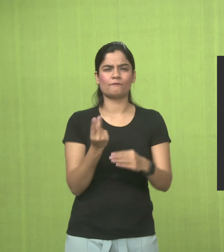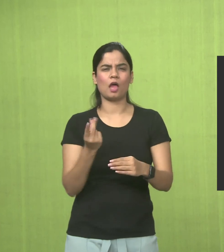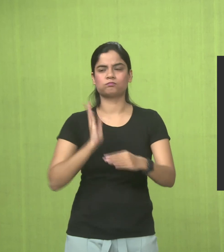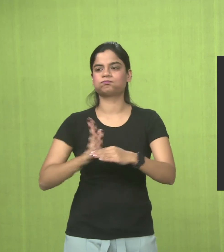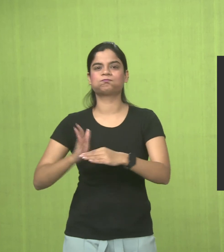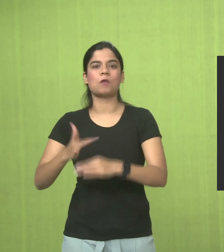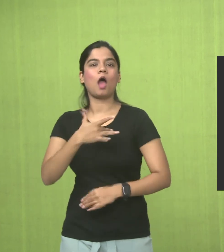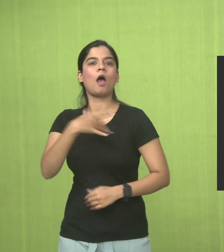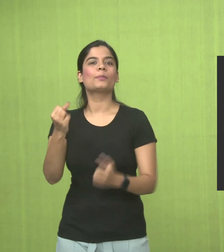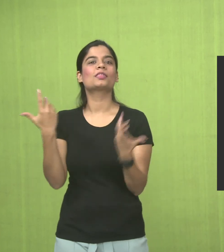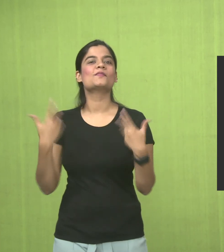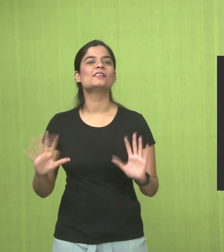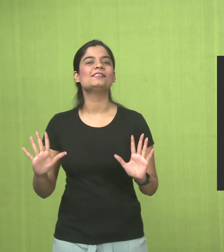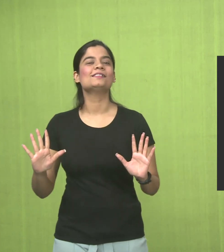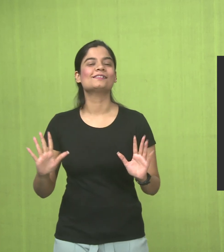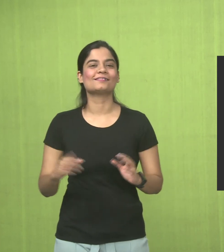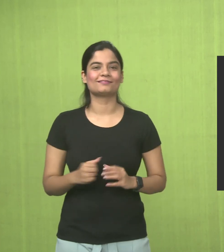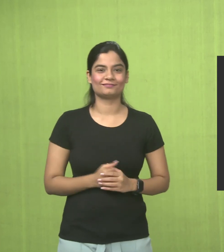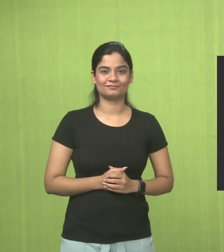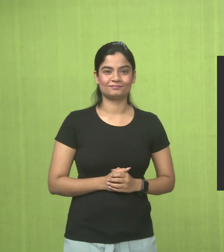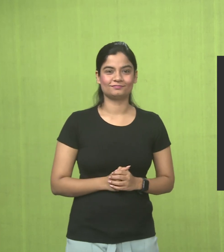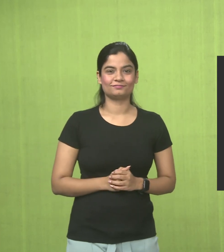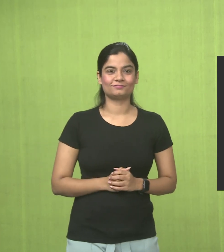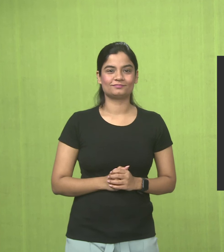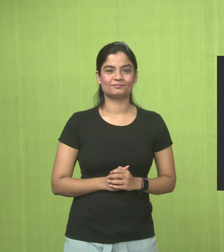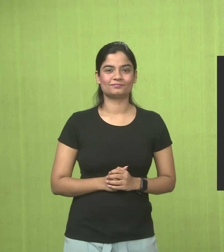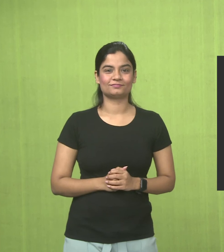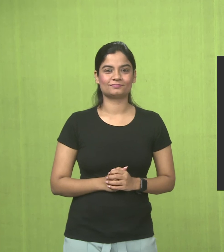in the food industry, people who can chop really quickly, chefs, etc.